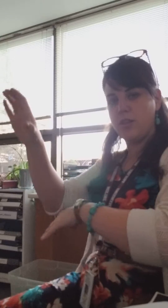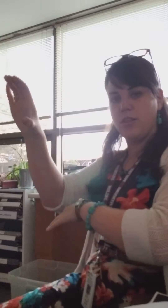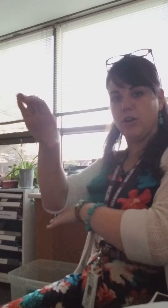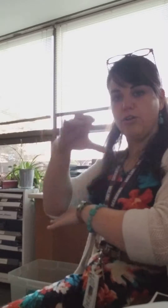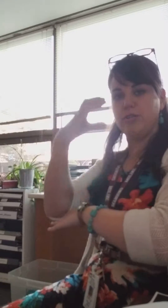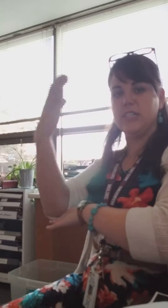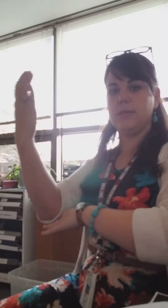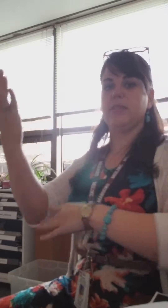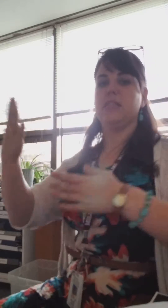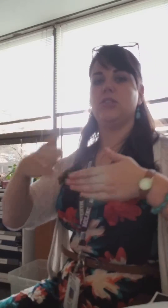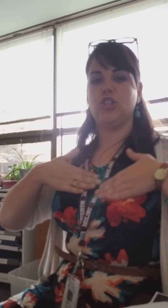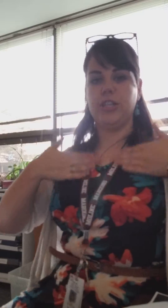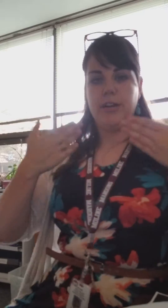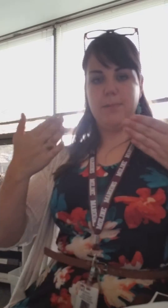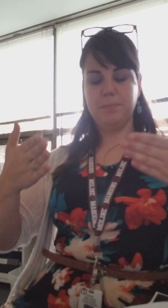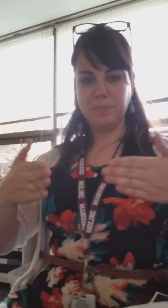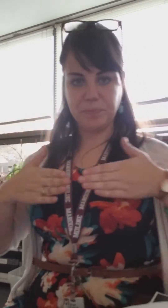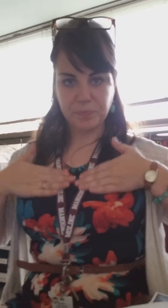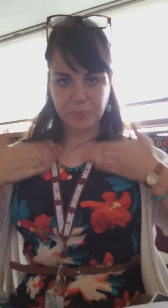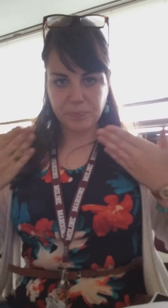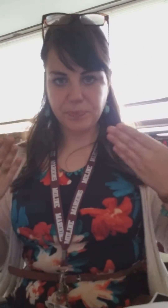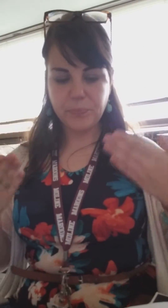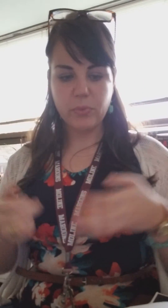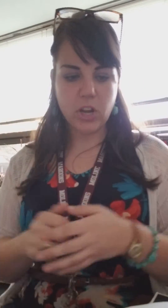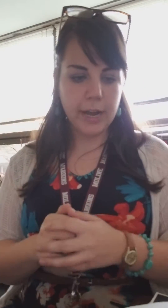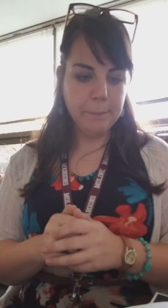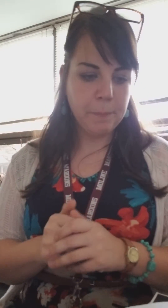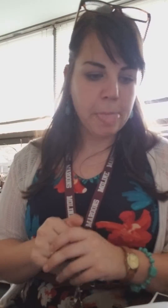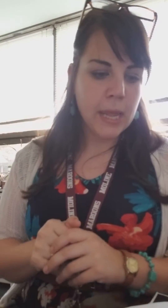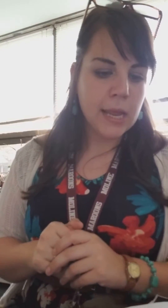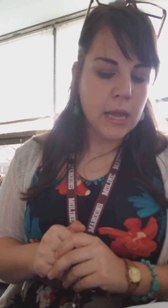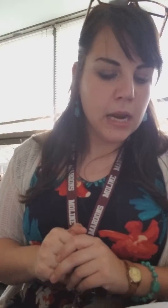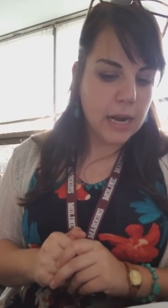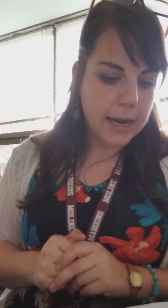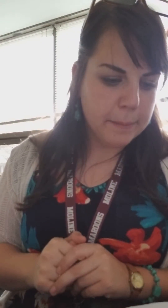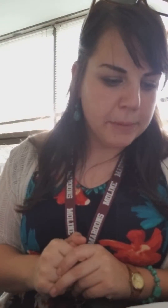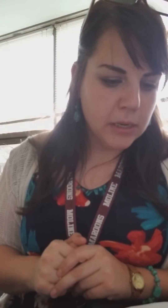the Christmas cheer. Okay.